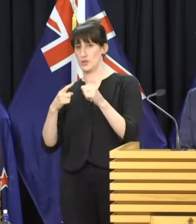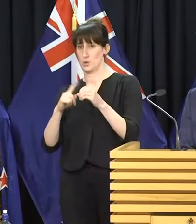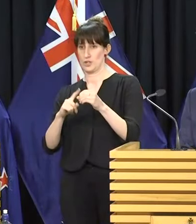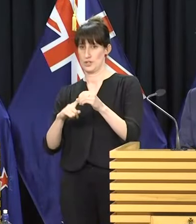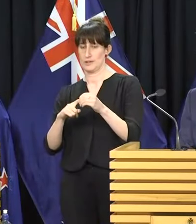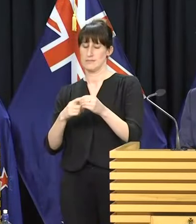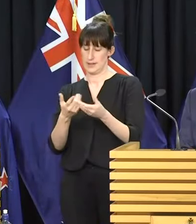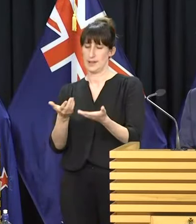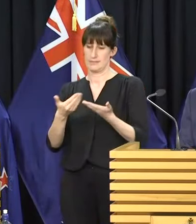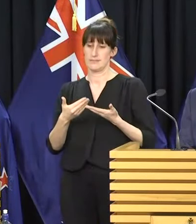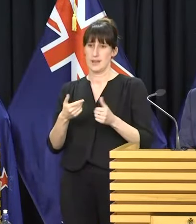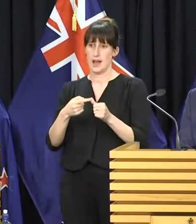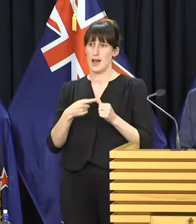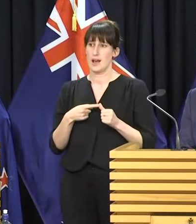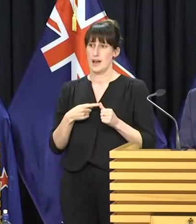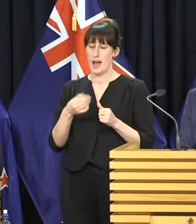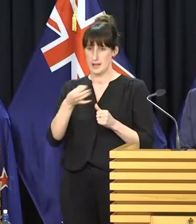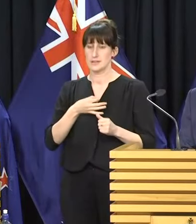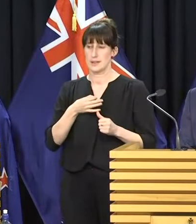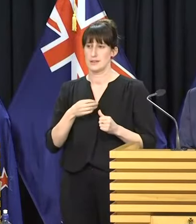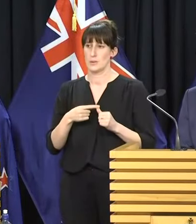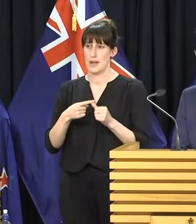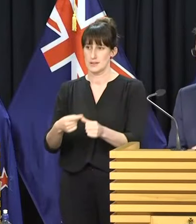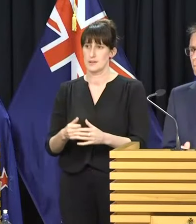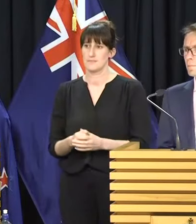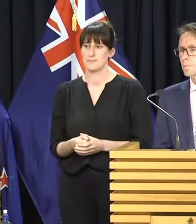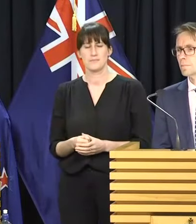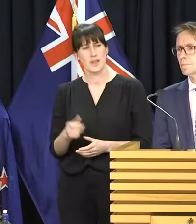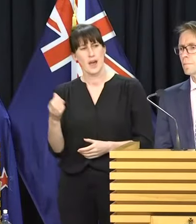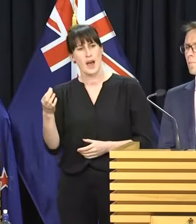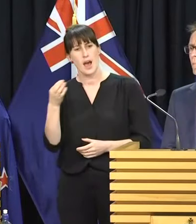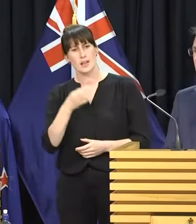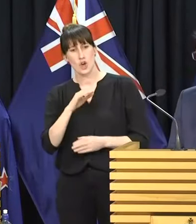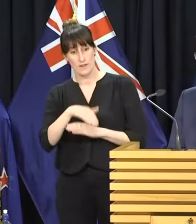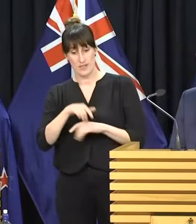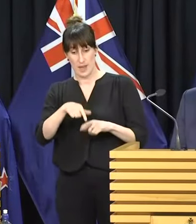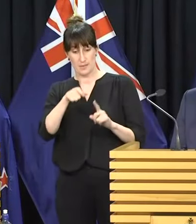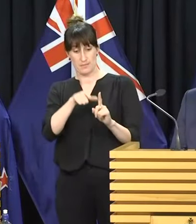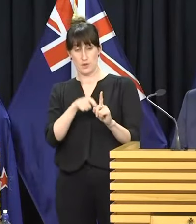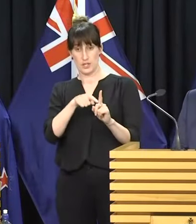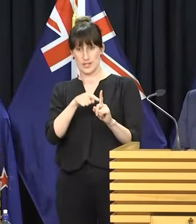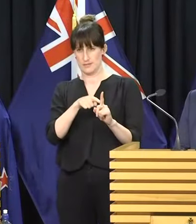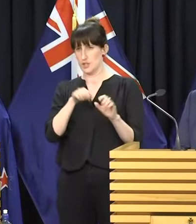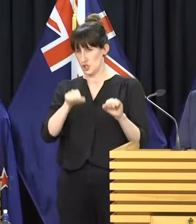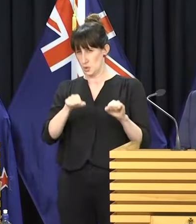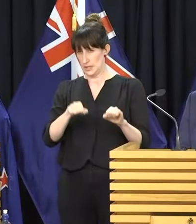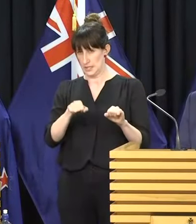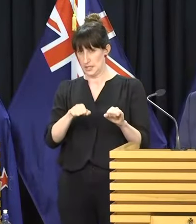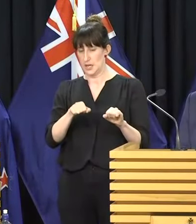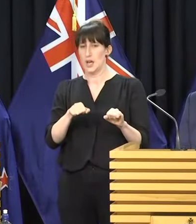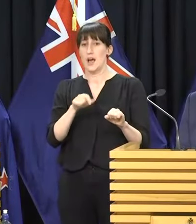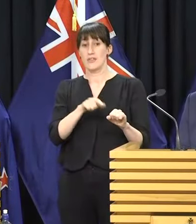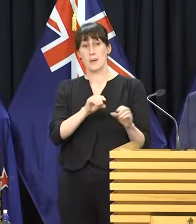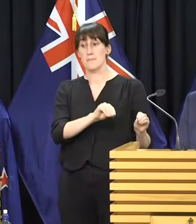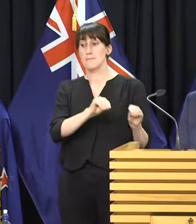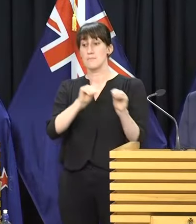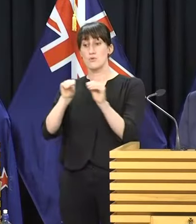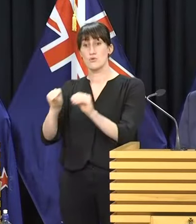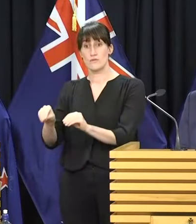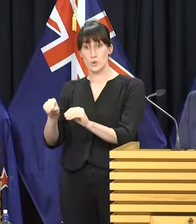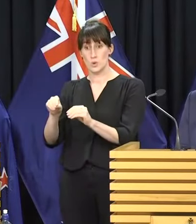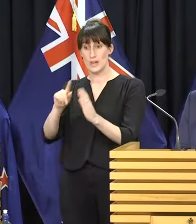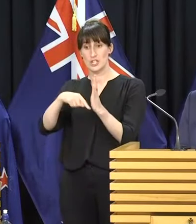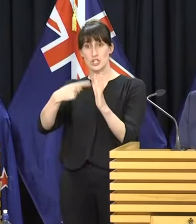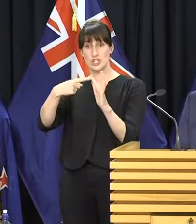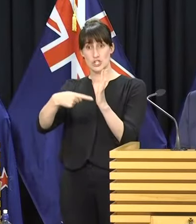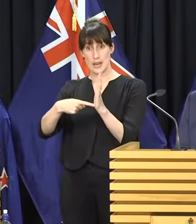the student has been moved to, or there's consideration of moving them to Jet Park? They have been moved to quarantine, yes. When did the Ministry of Health